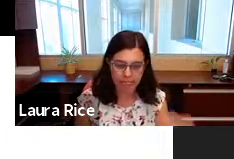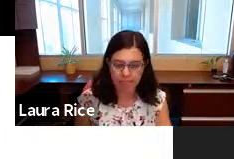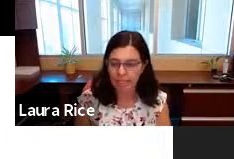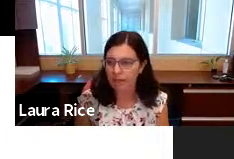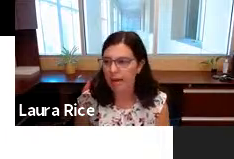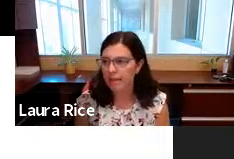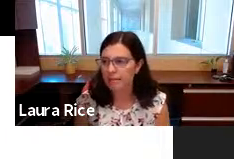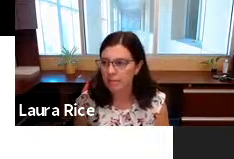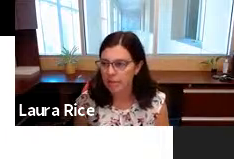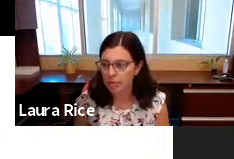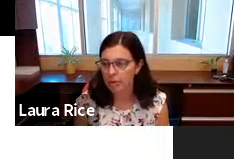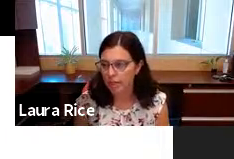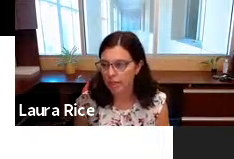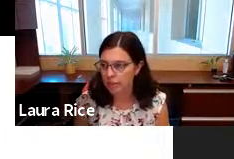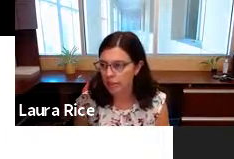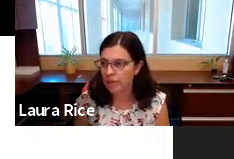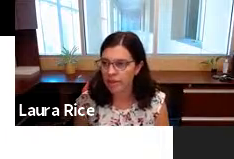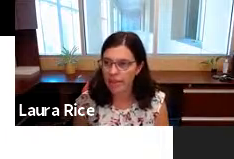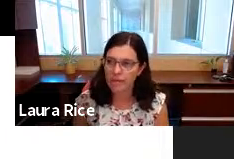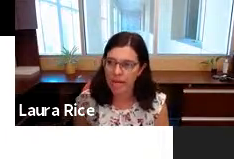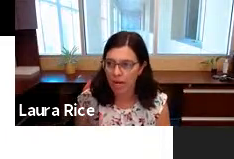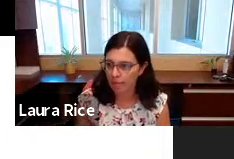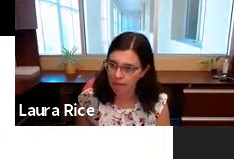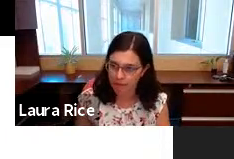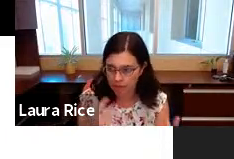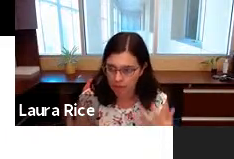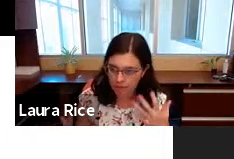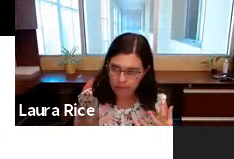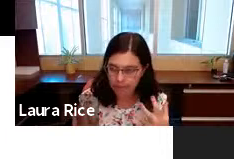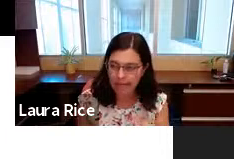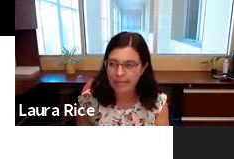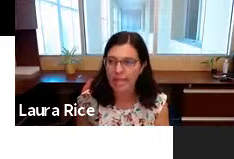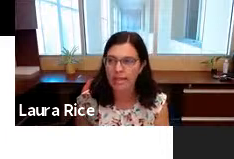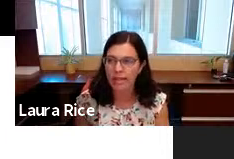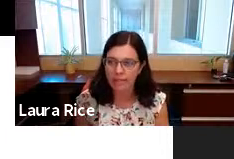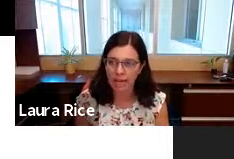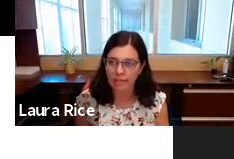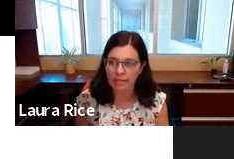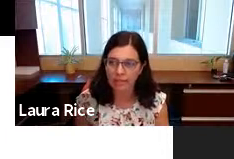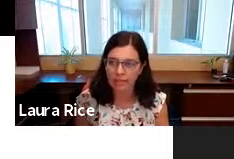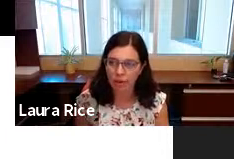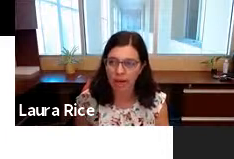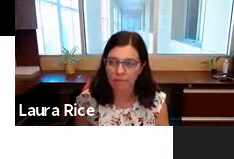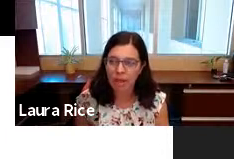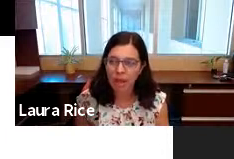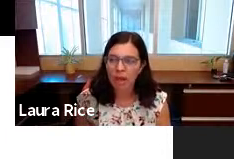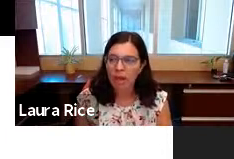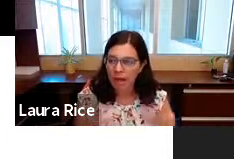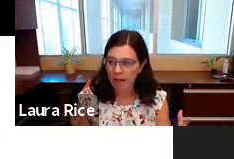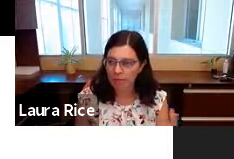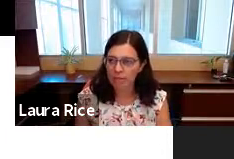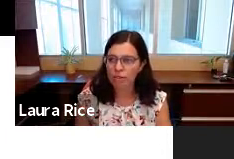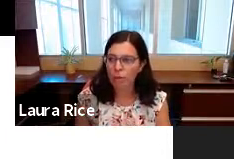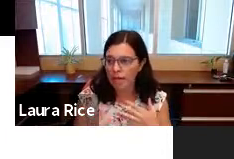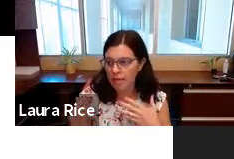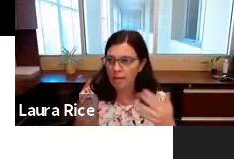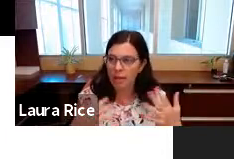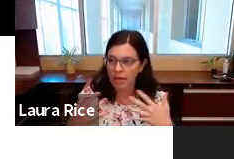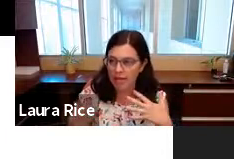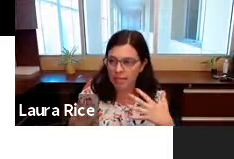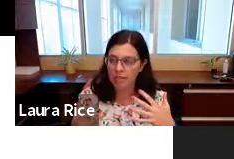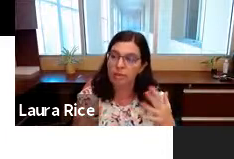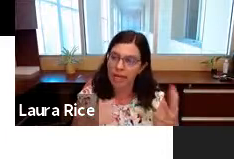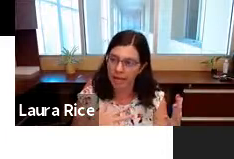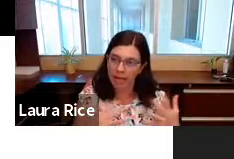it was going to EMS, some people were concerned that they may not be able to intake that text and so on. So wanted